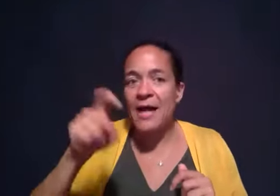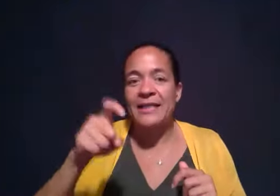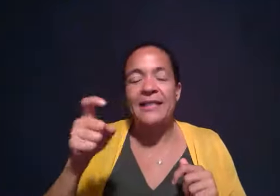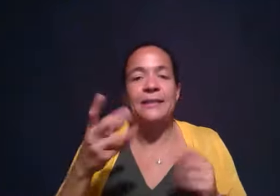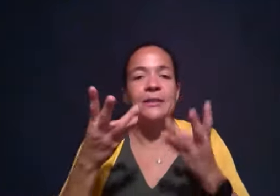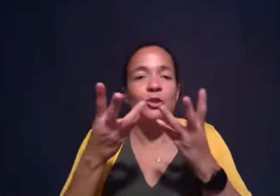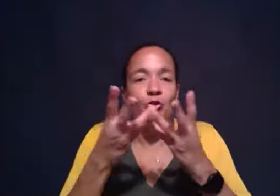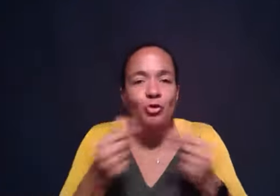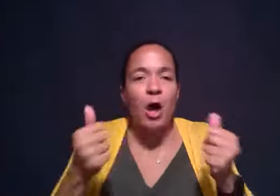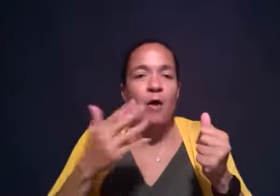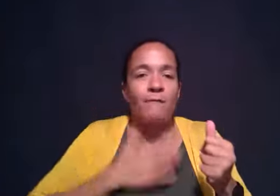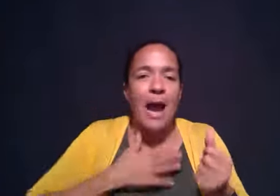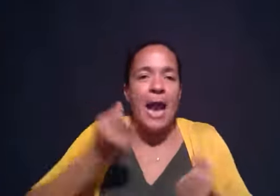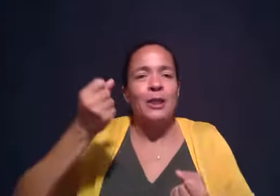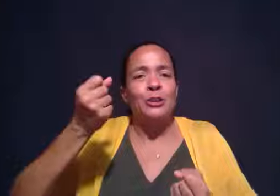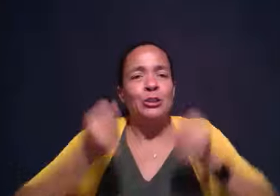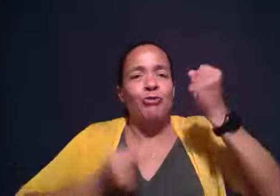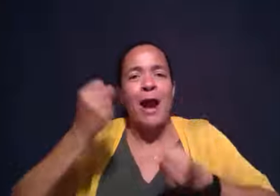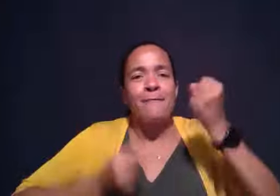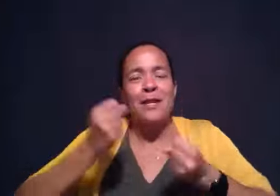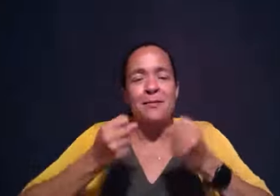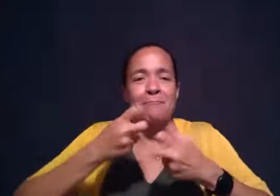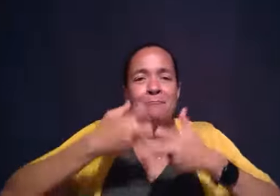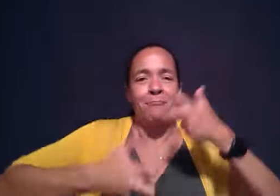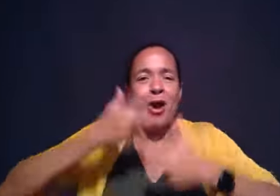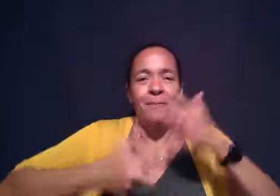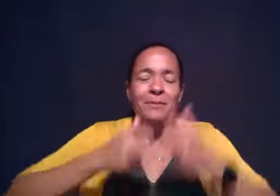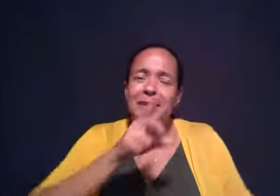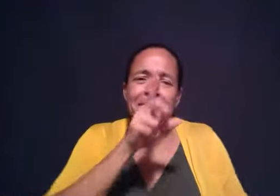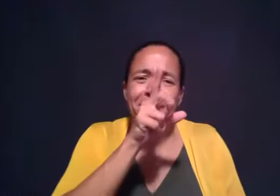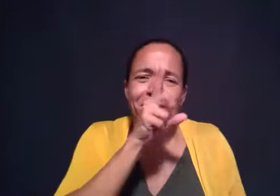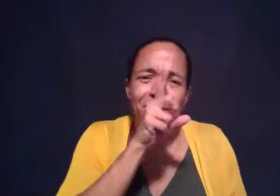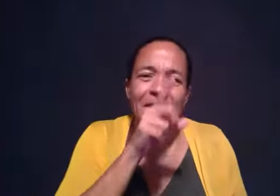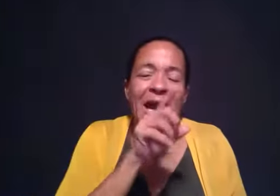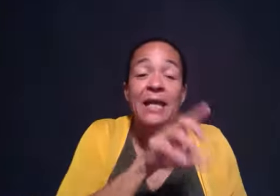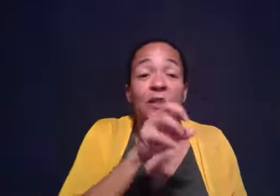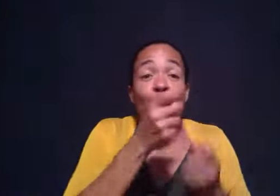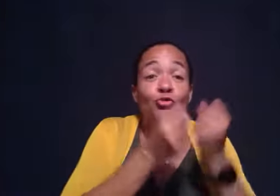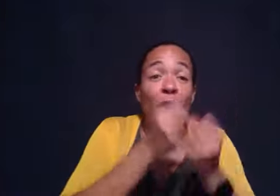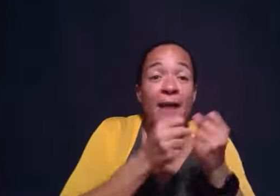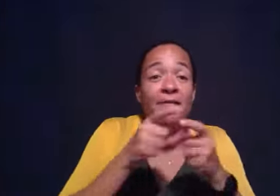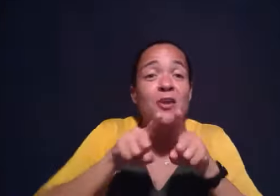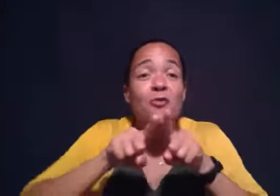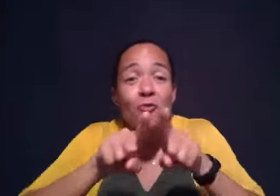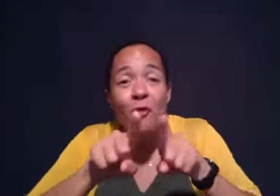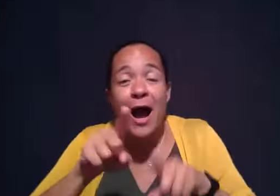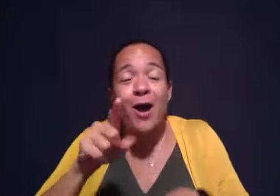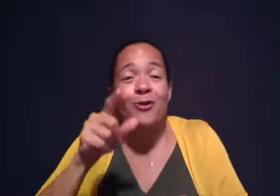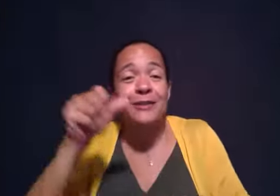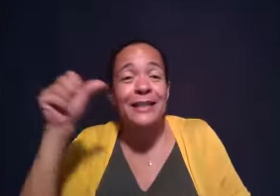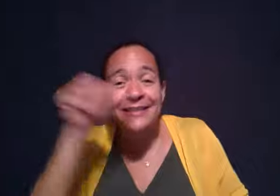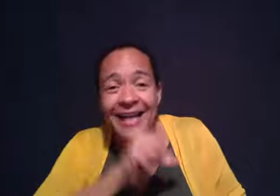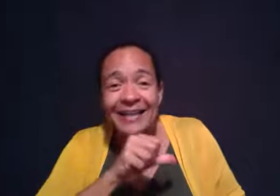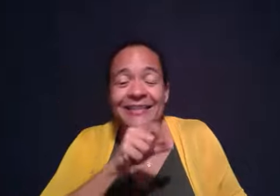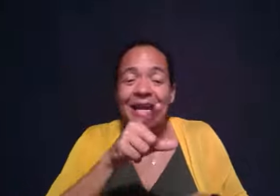problem. And because it's driving while intoxicated, clearly they put the most important word first. And if I can just clear up